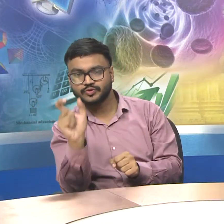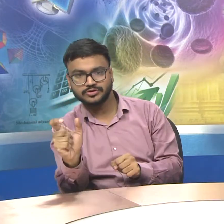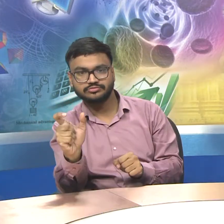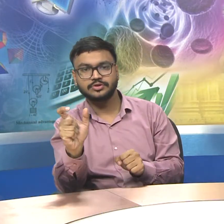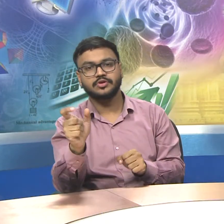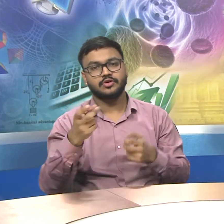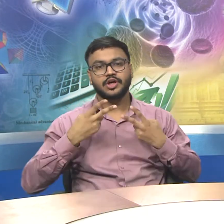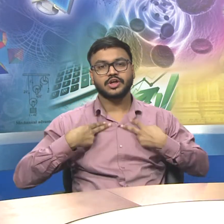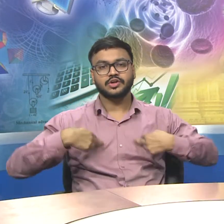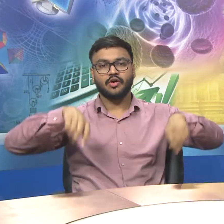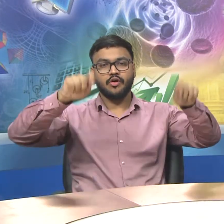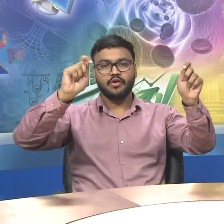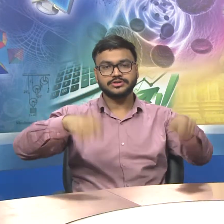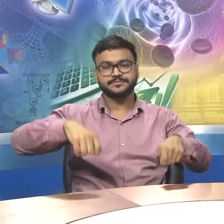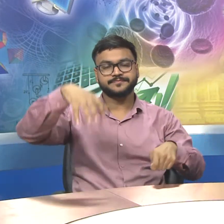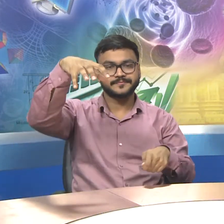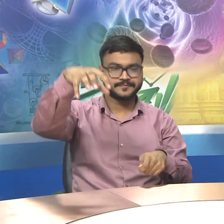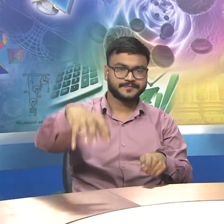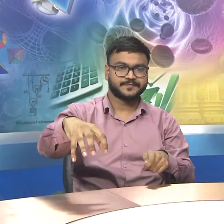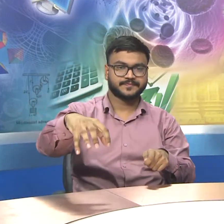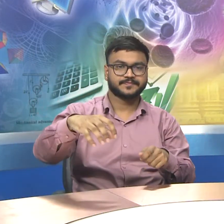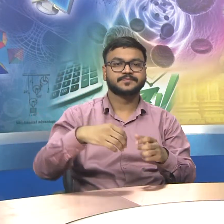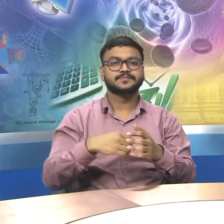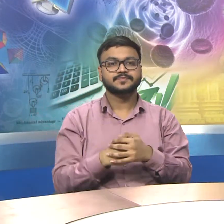it, it becomes the sign of court.